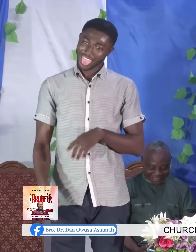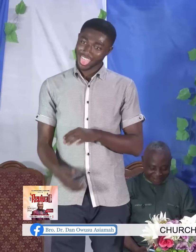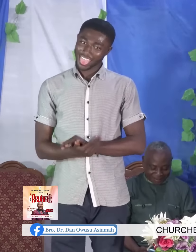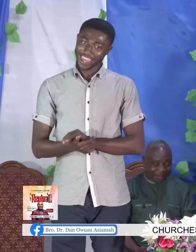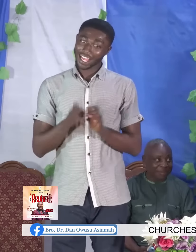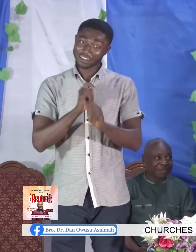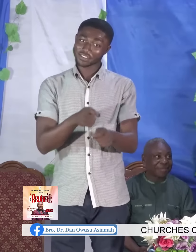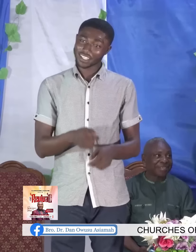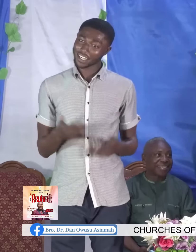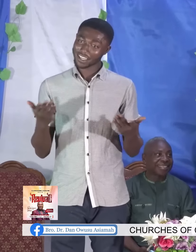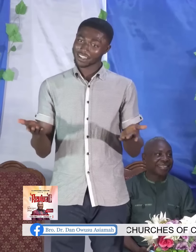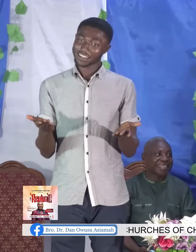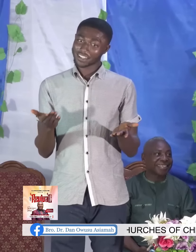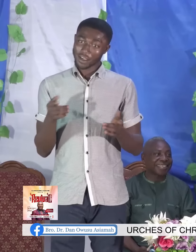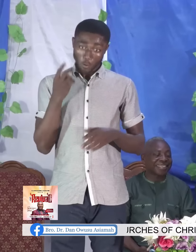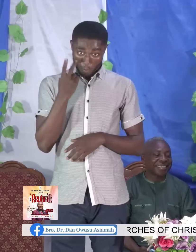Wa wa bravo.